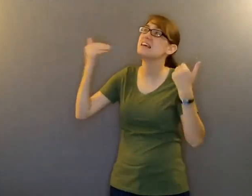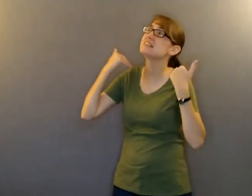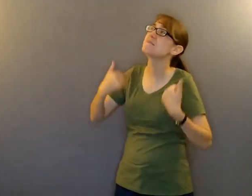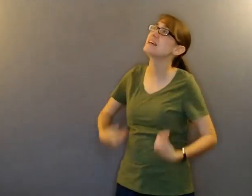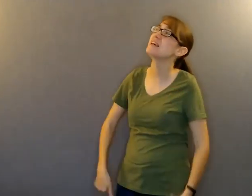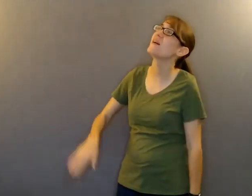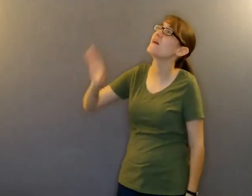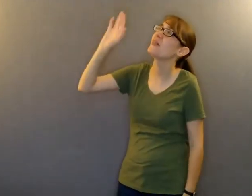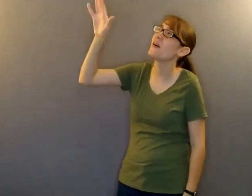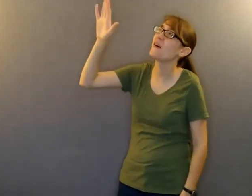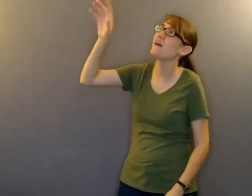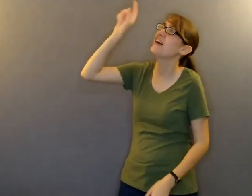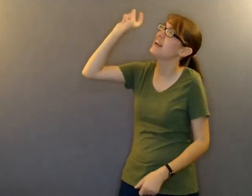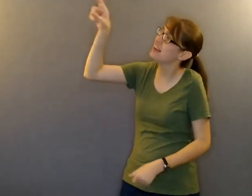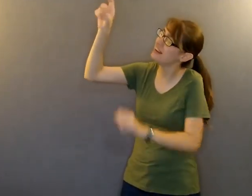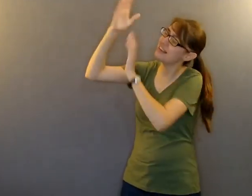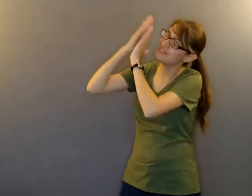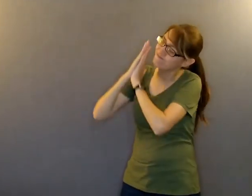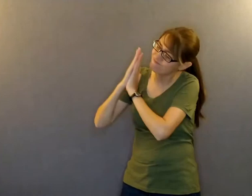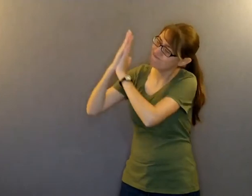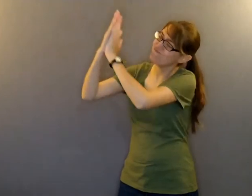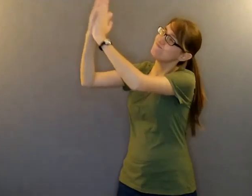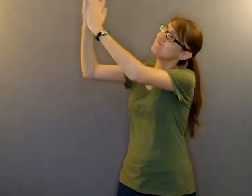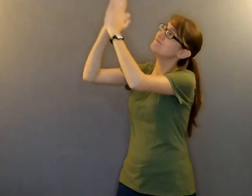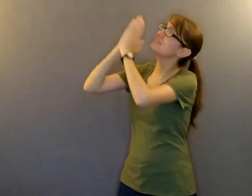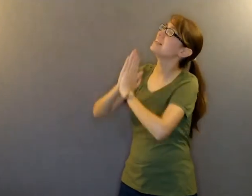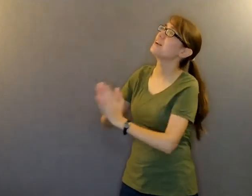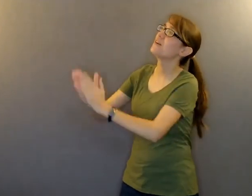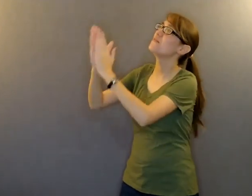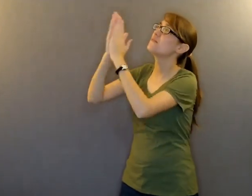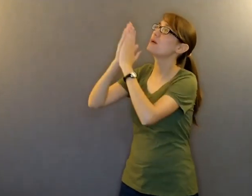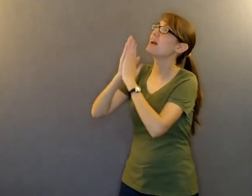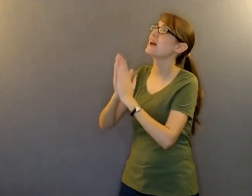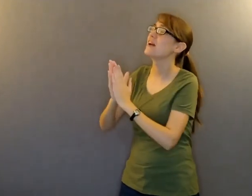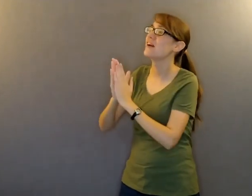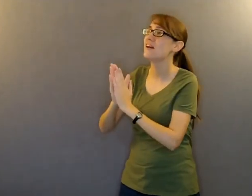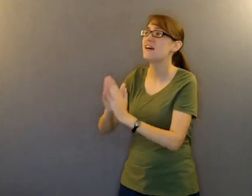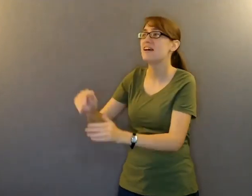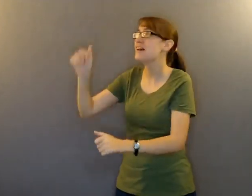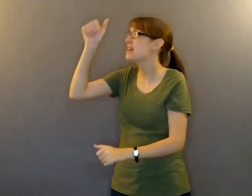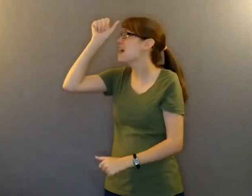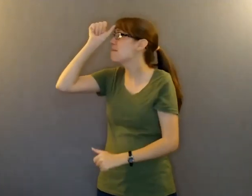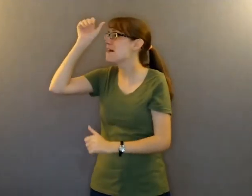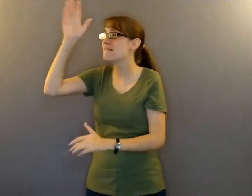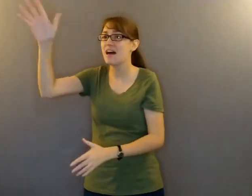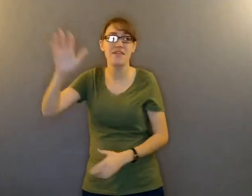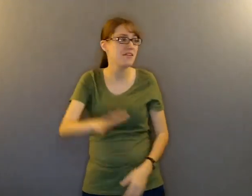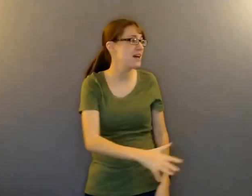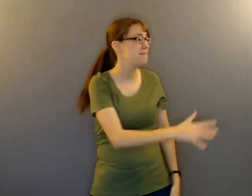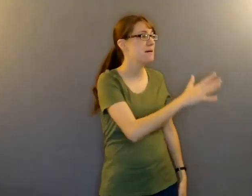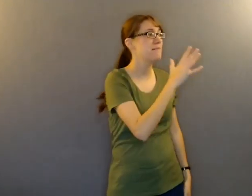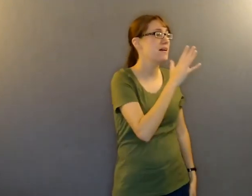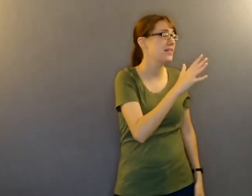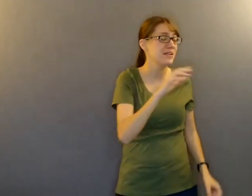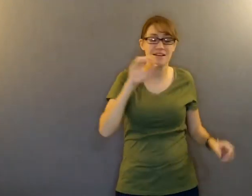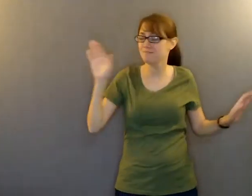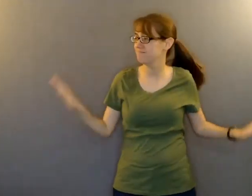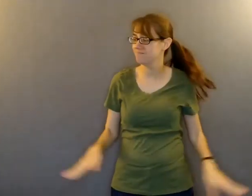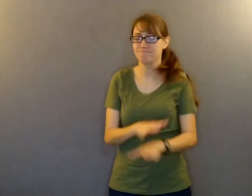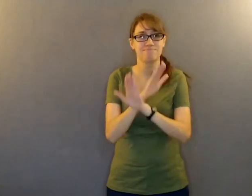It's me, oh Lord, standing in the need of prayer. Not my father, not my mother, but it's me,